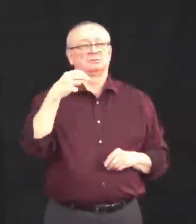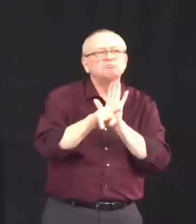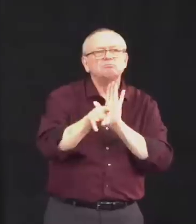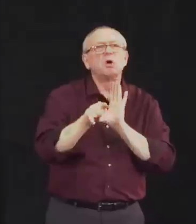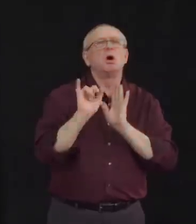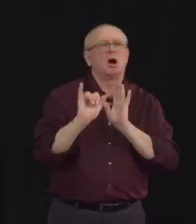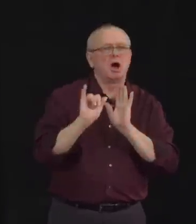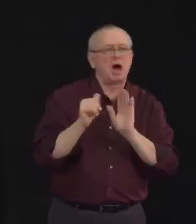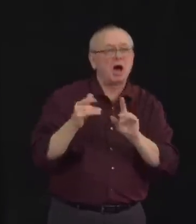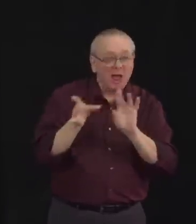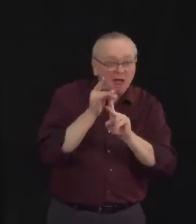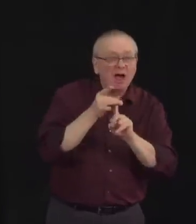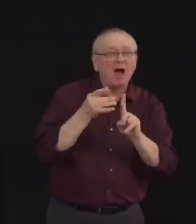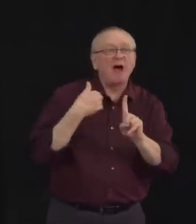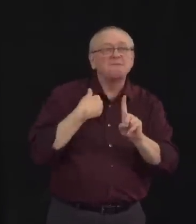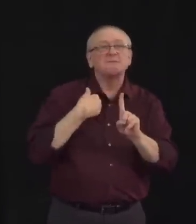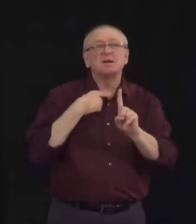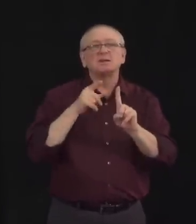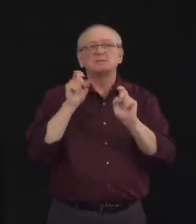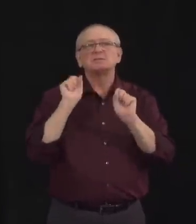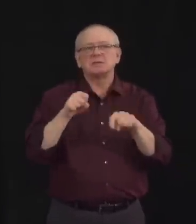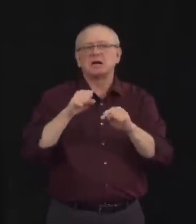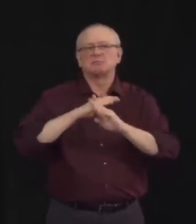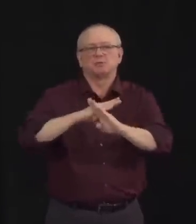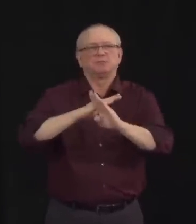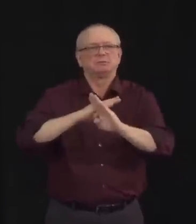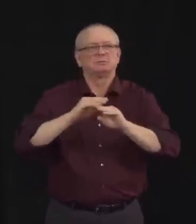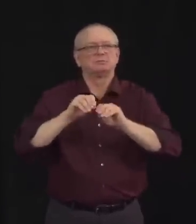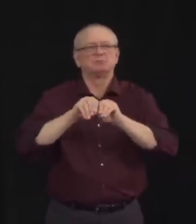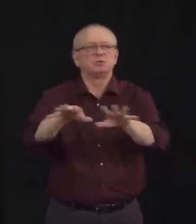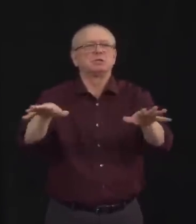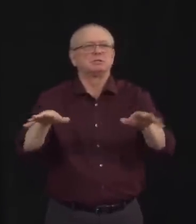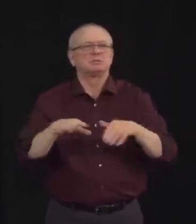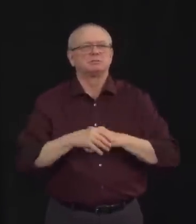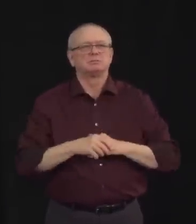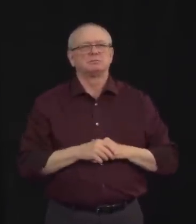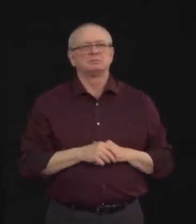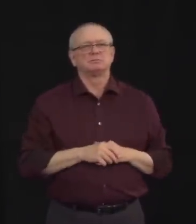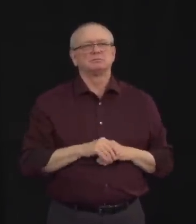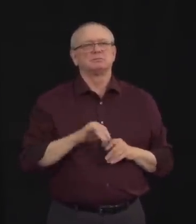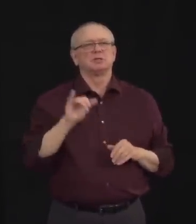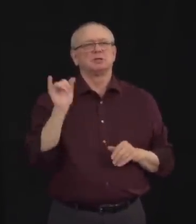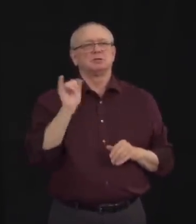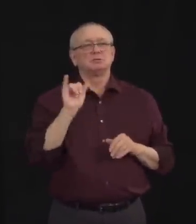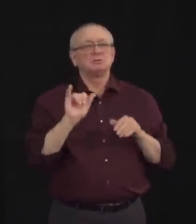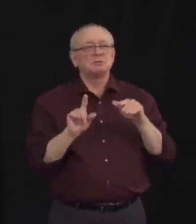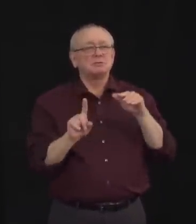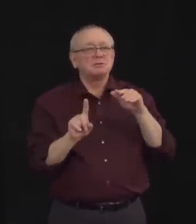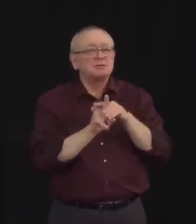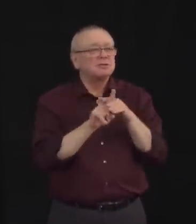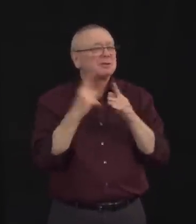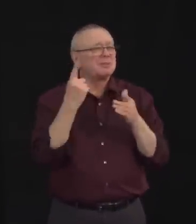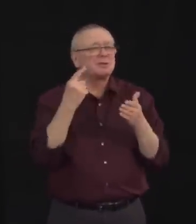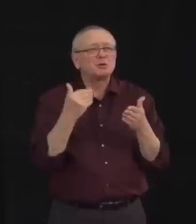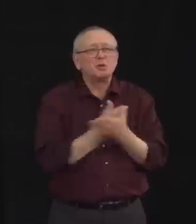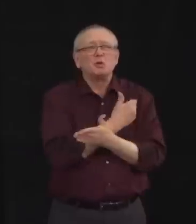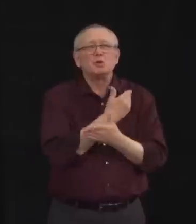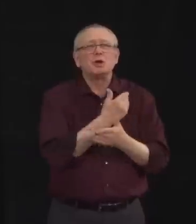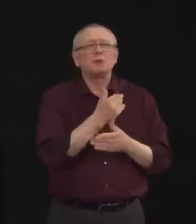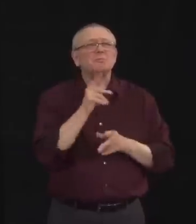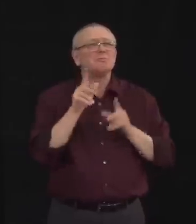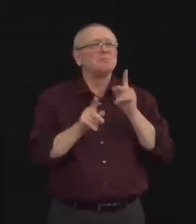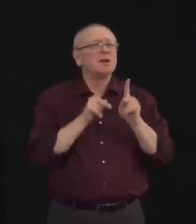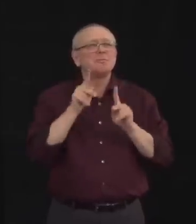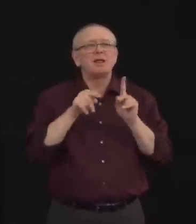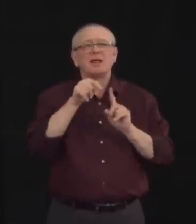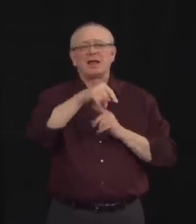symptoms. One of the other things we have seen in emerging evidence is the possibility of cases that remain asymptomatic throughout the course of